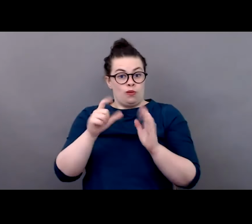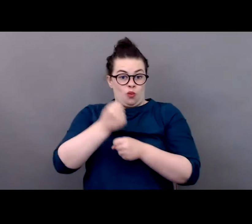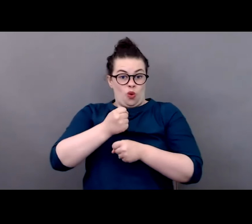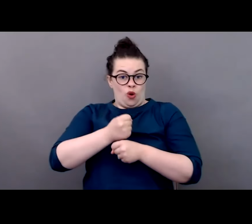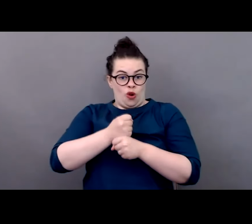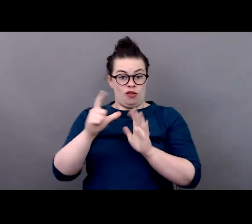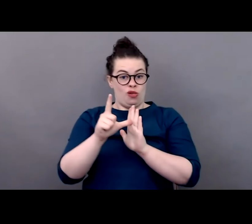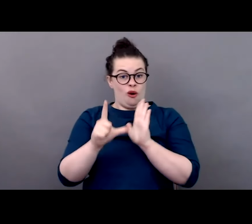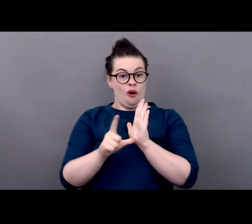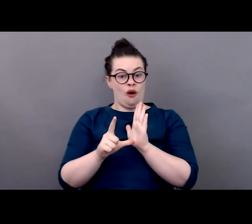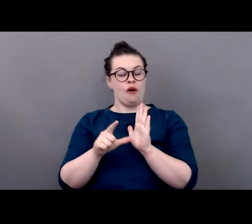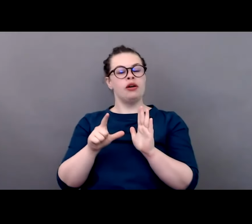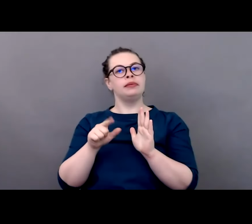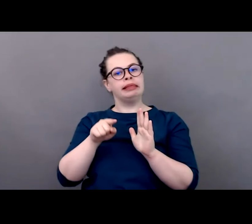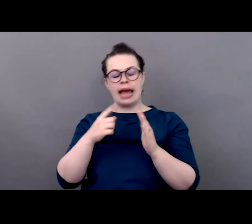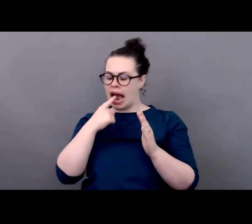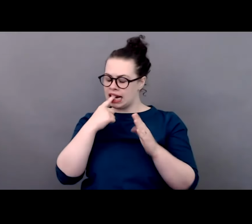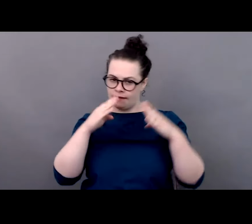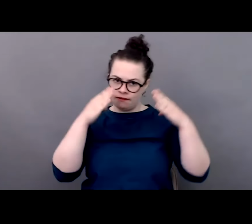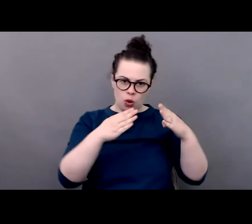obligation towards their clients.